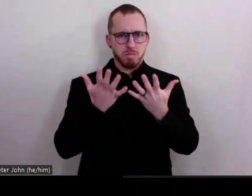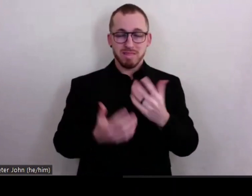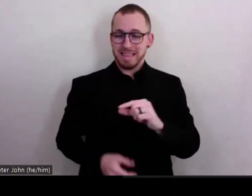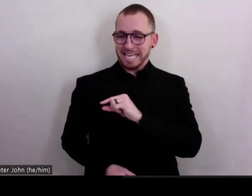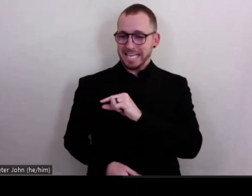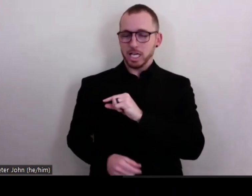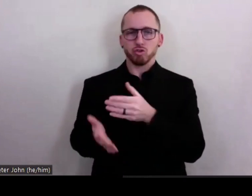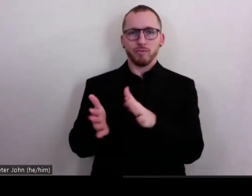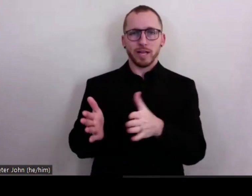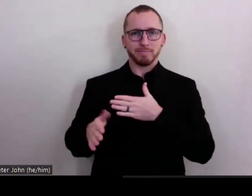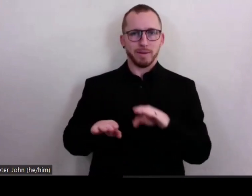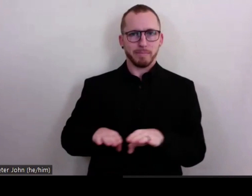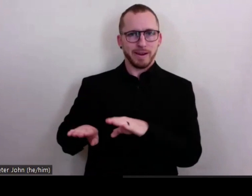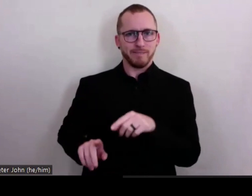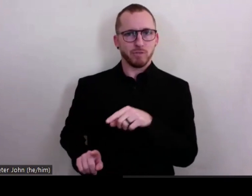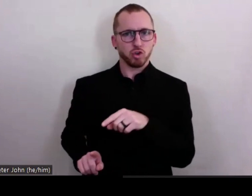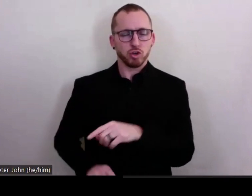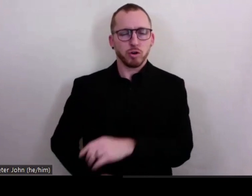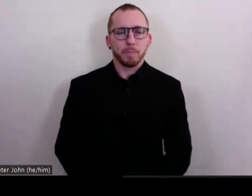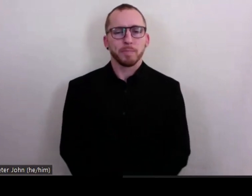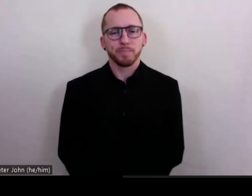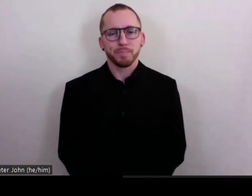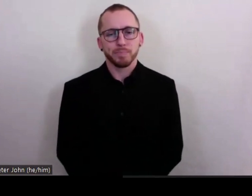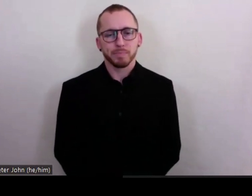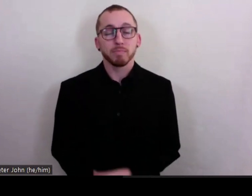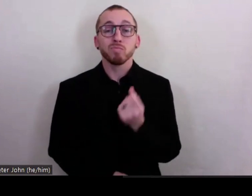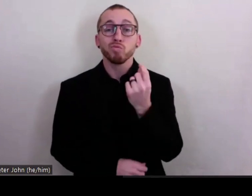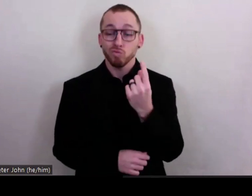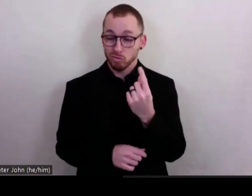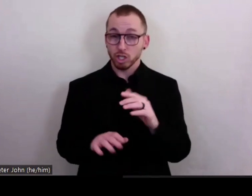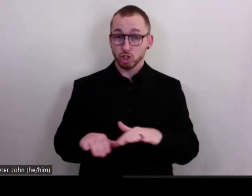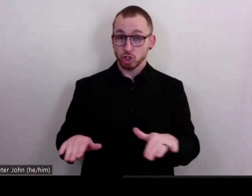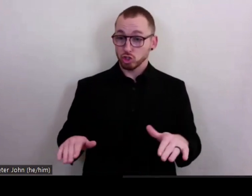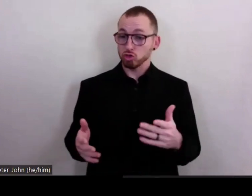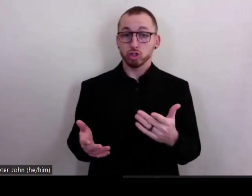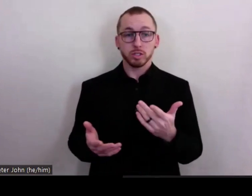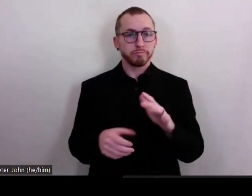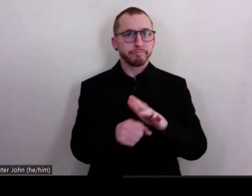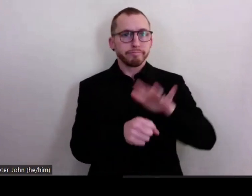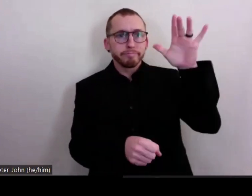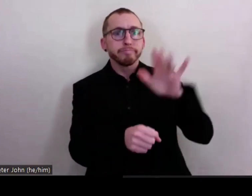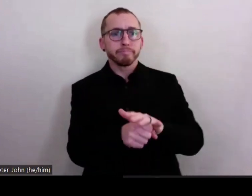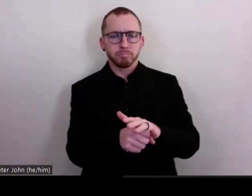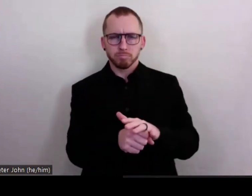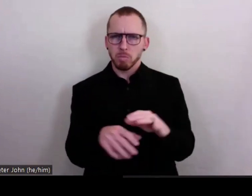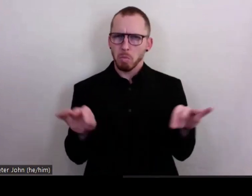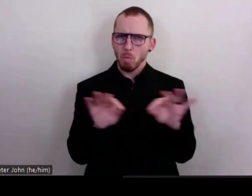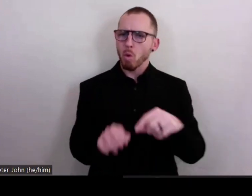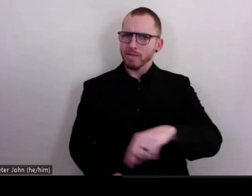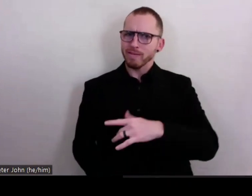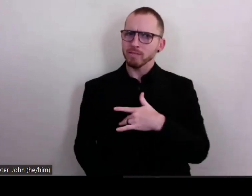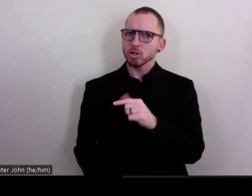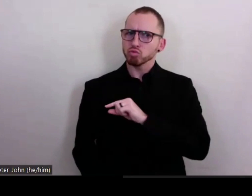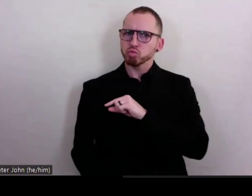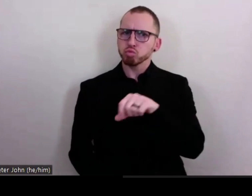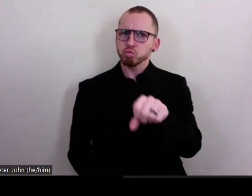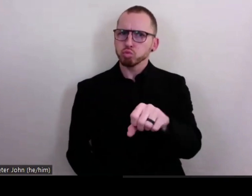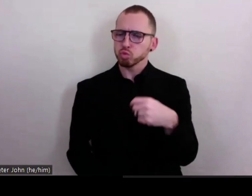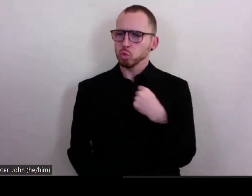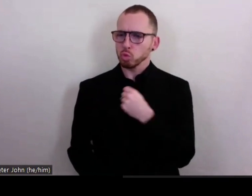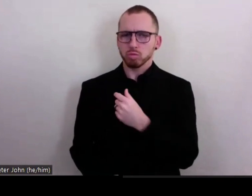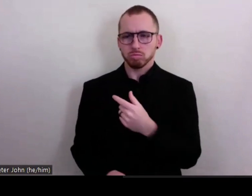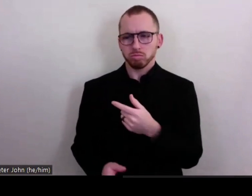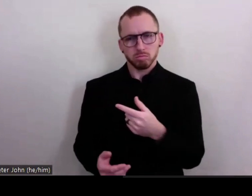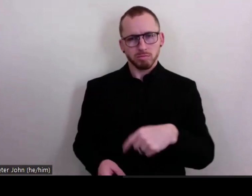we want kids to feel a little bit guilty for their behavior, like they feel bad, and then we teach them how to make amends for that. And kids